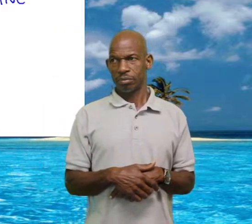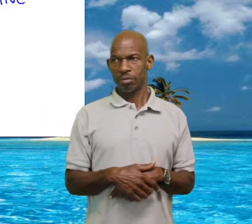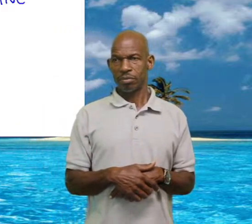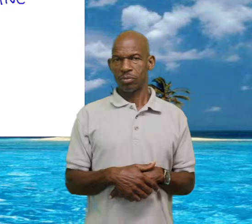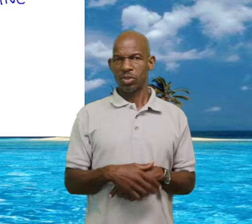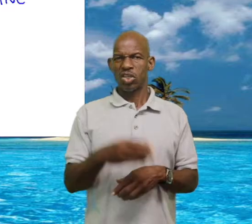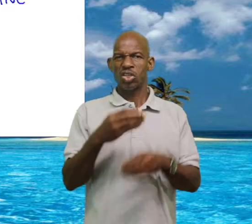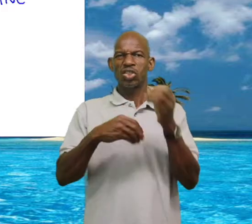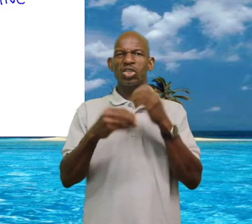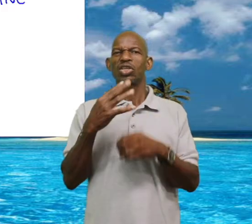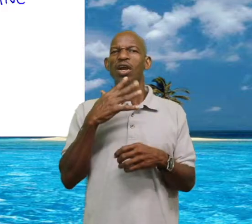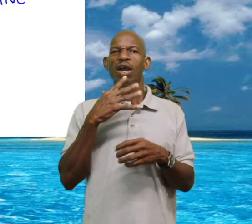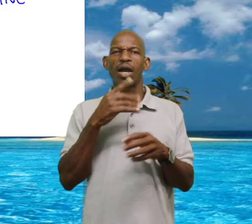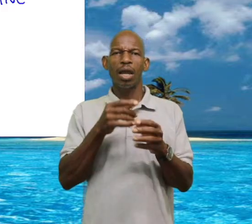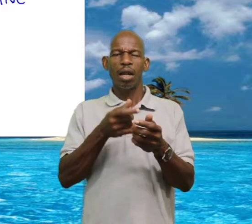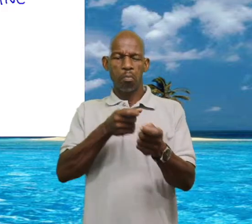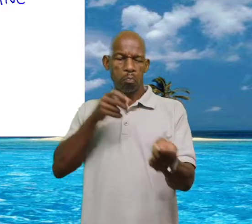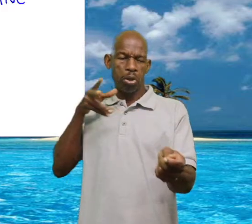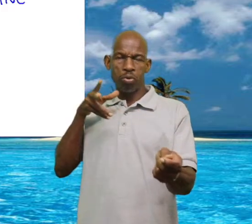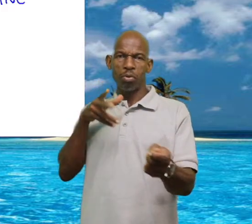sentences. So